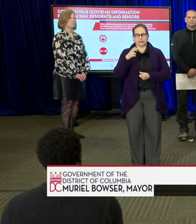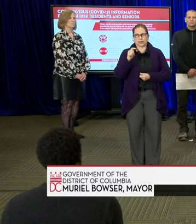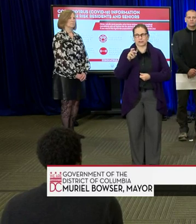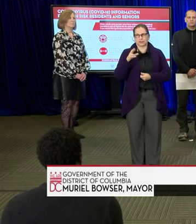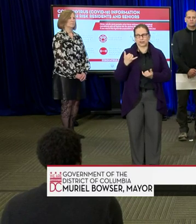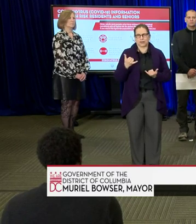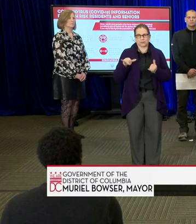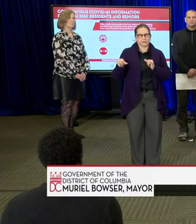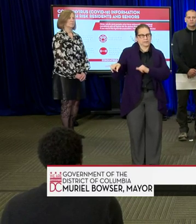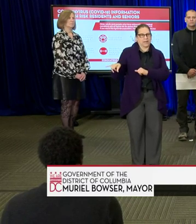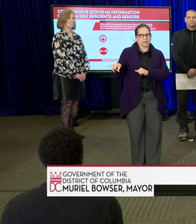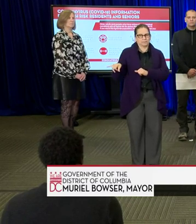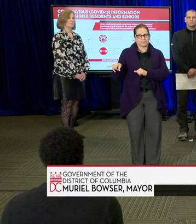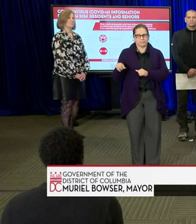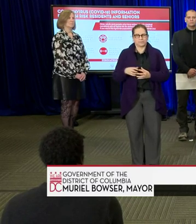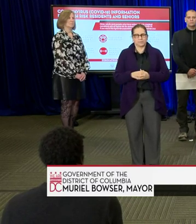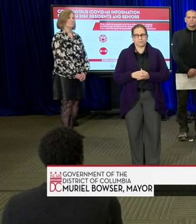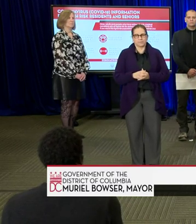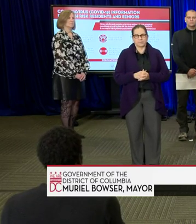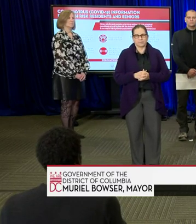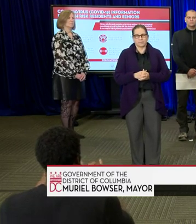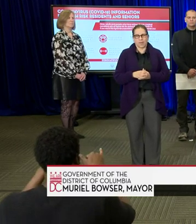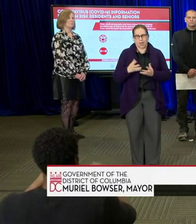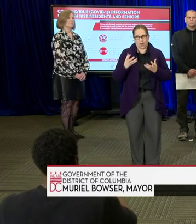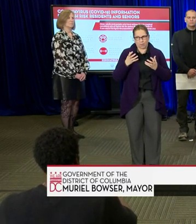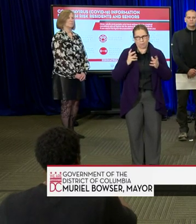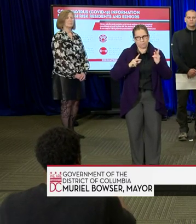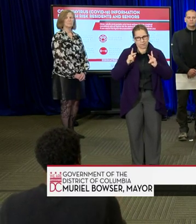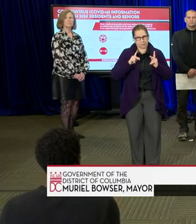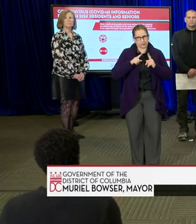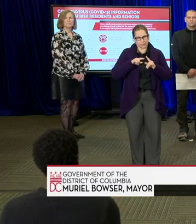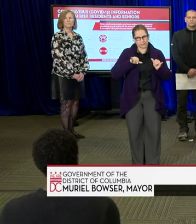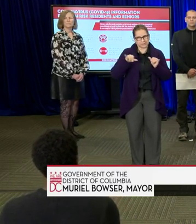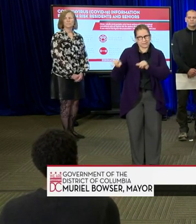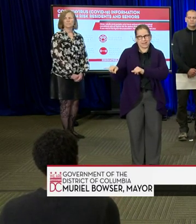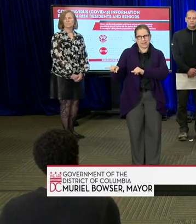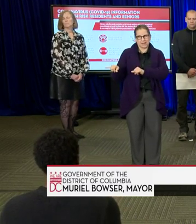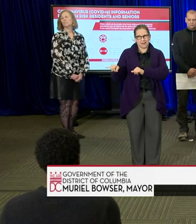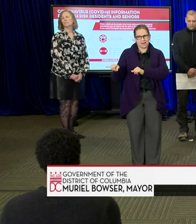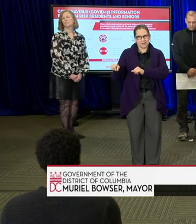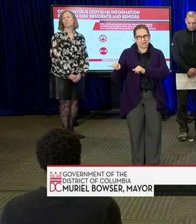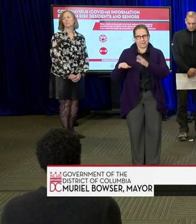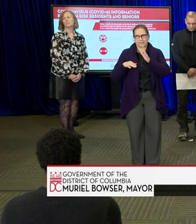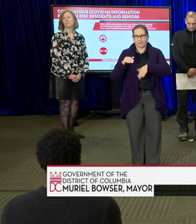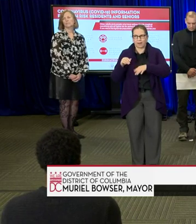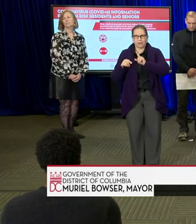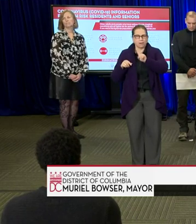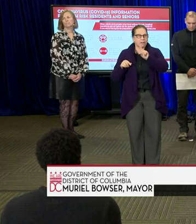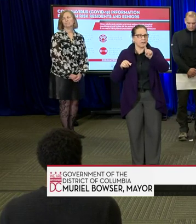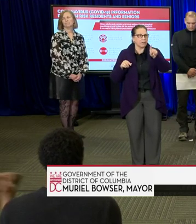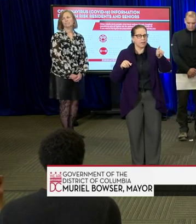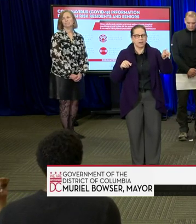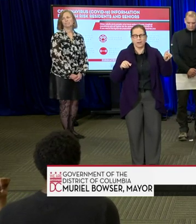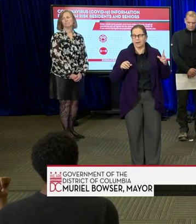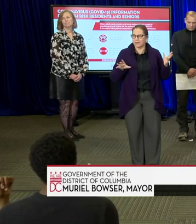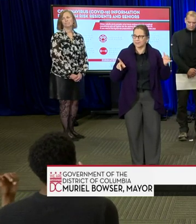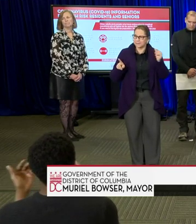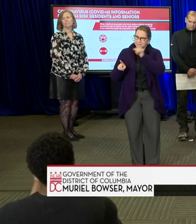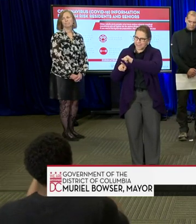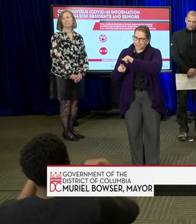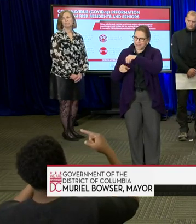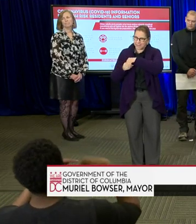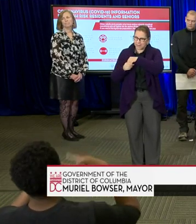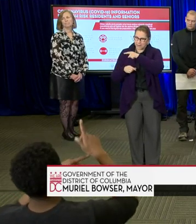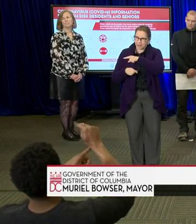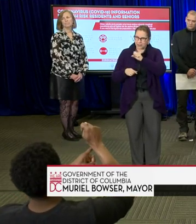to contain people in the locations that they're familiar with. Now, the back to the tidal basin area. So, are